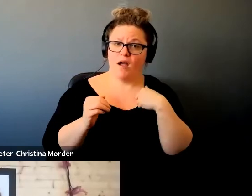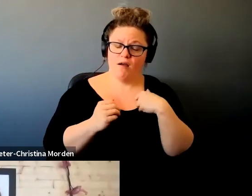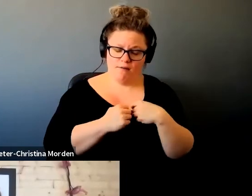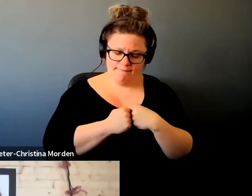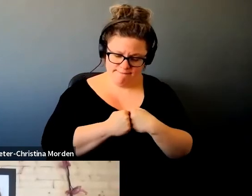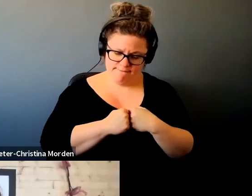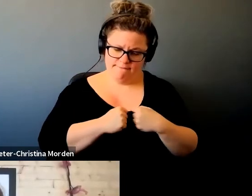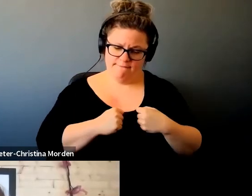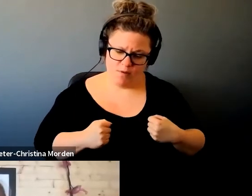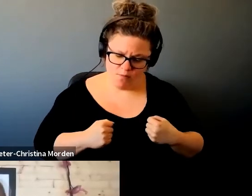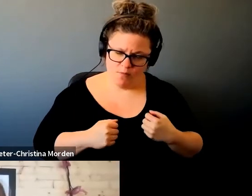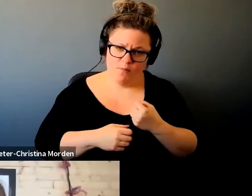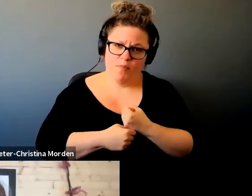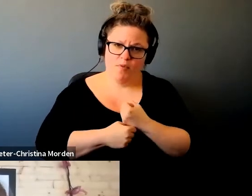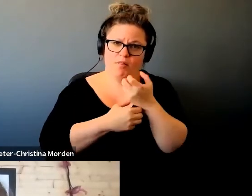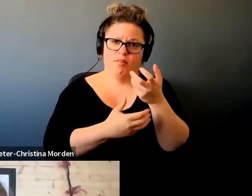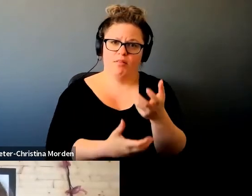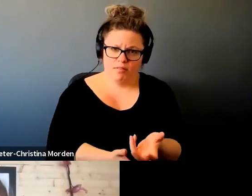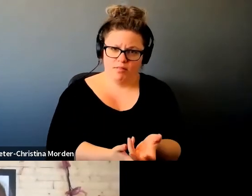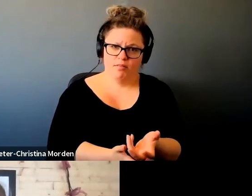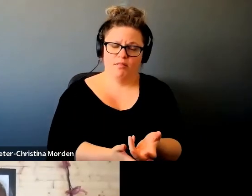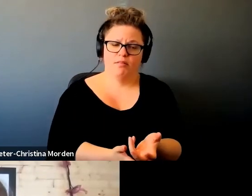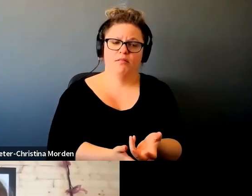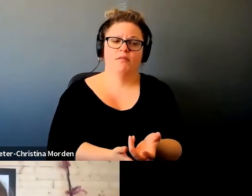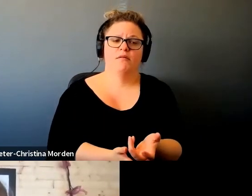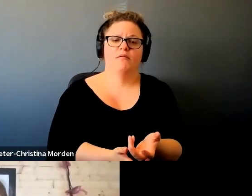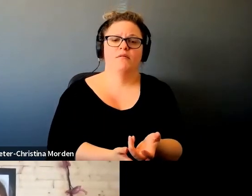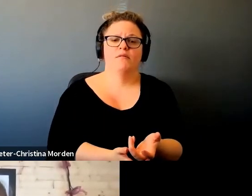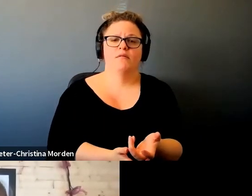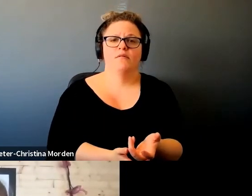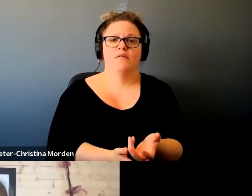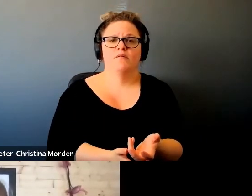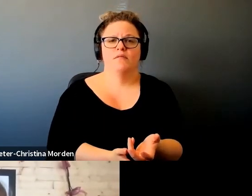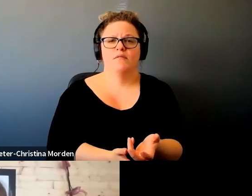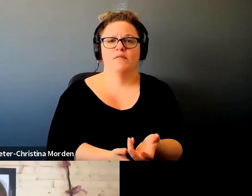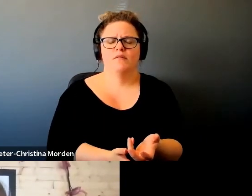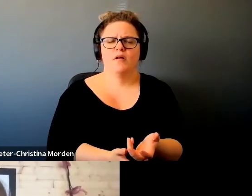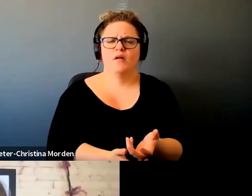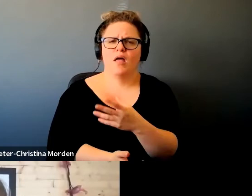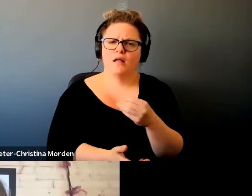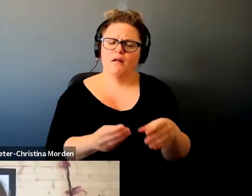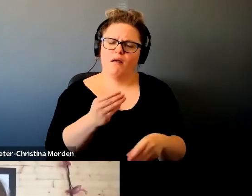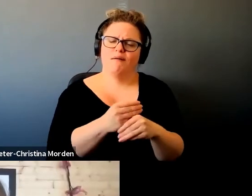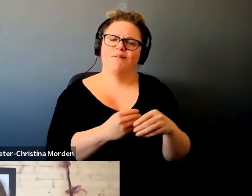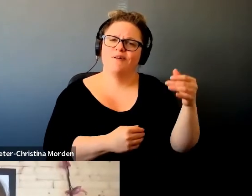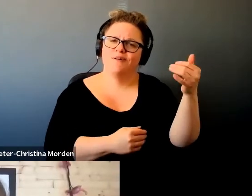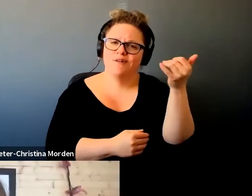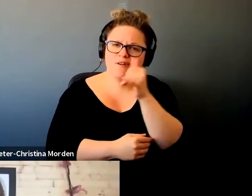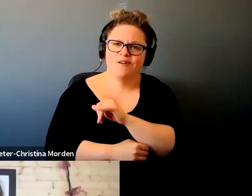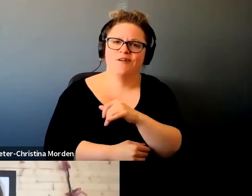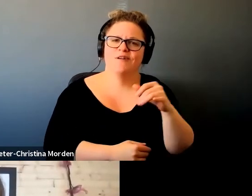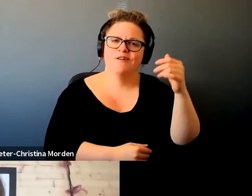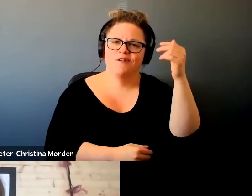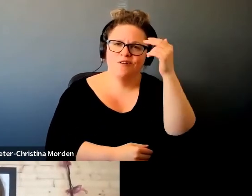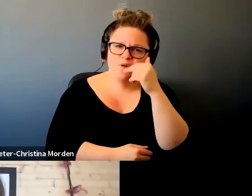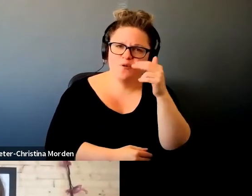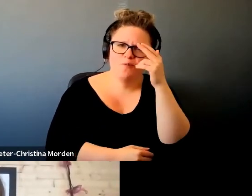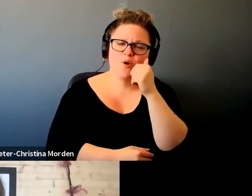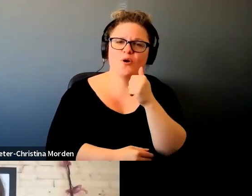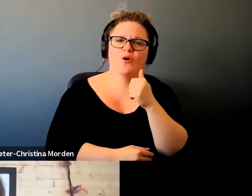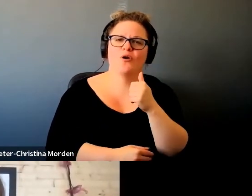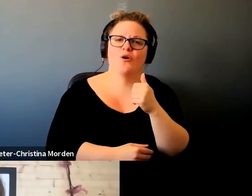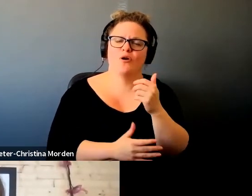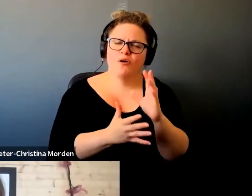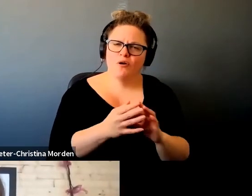vulnerable and letting the humor of that kind of influence the